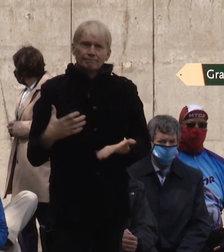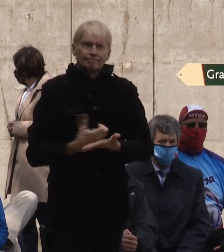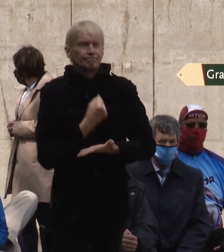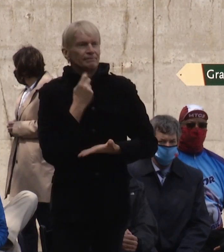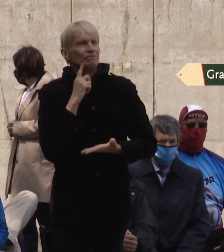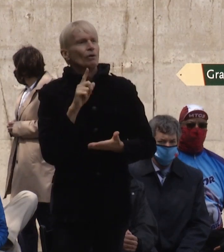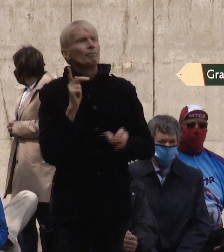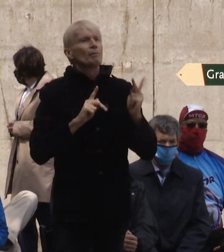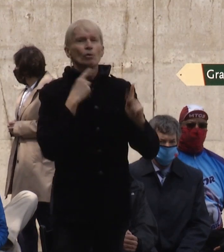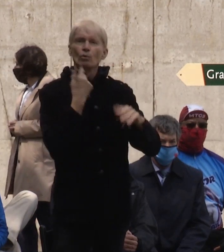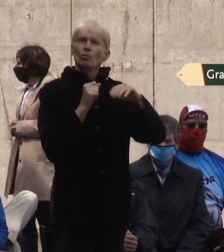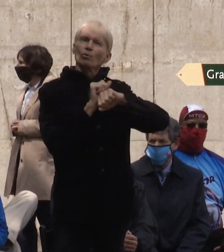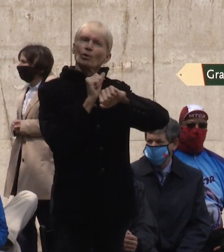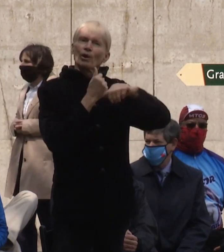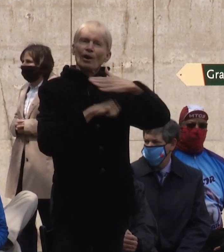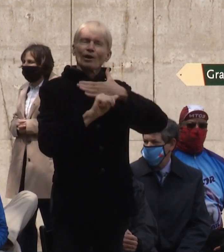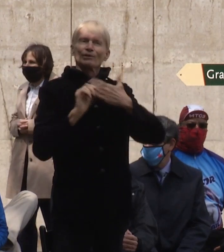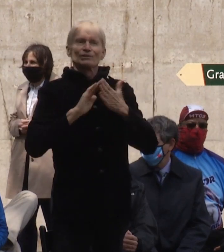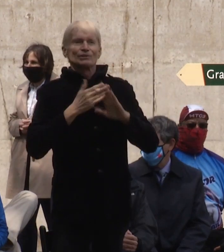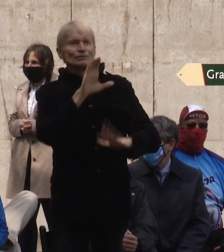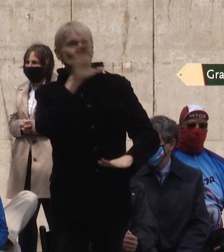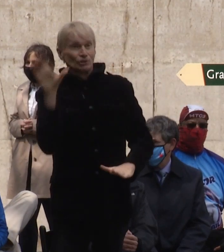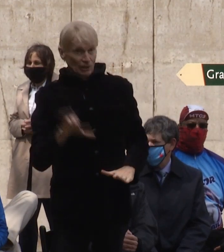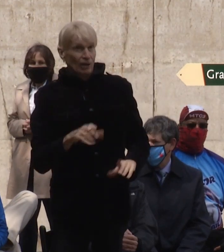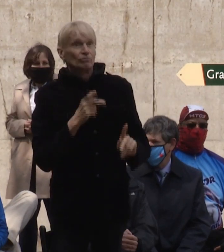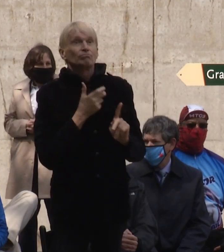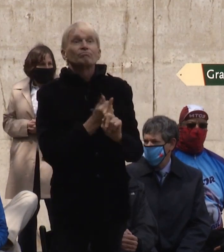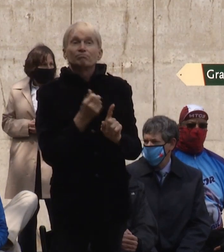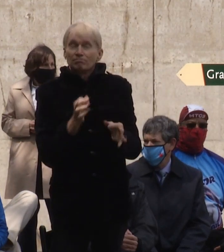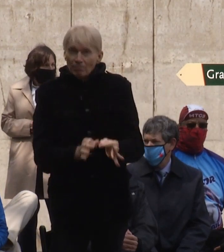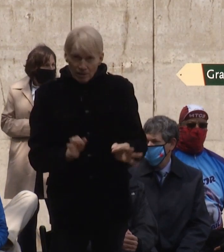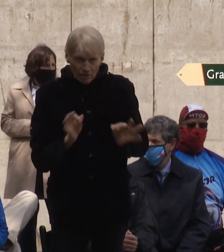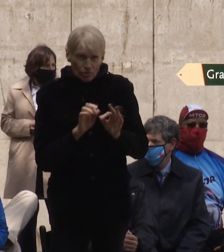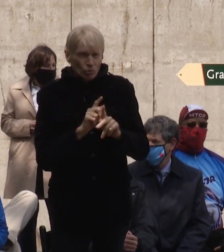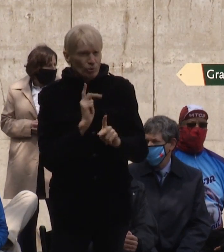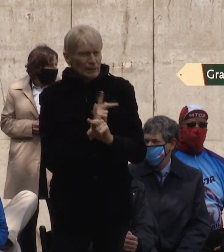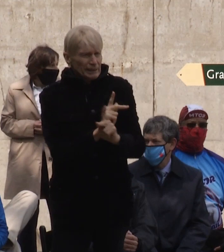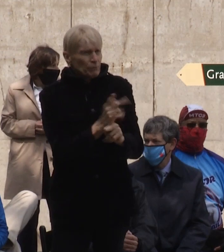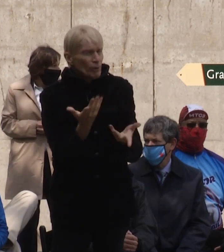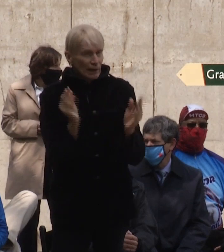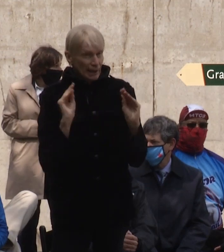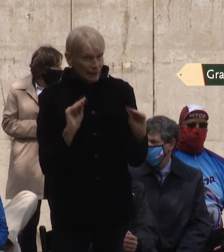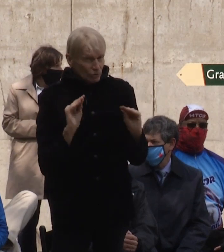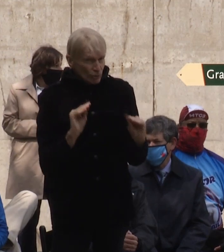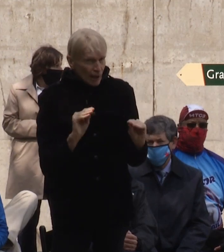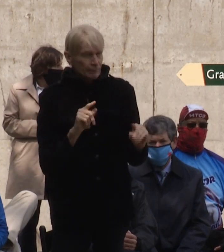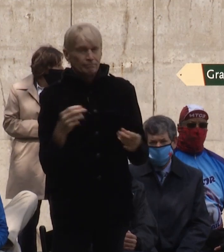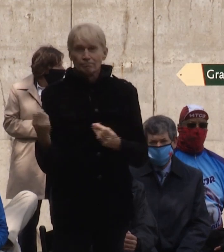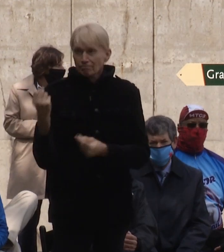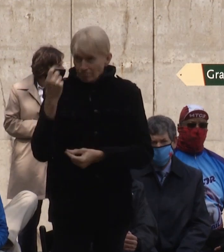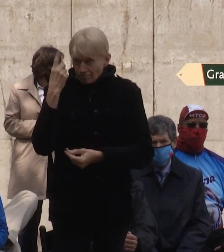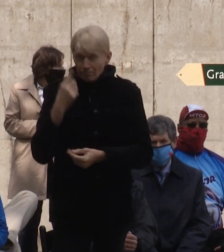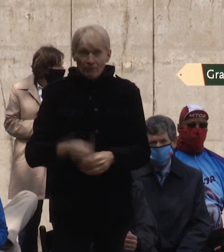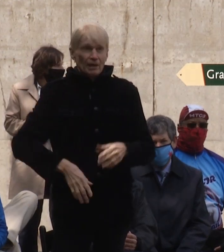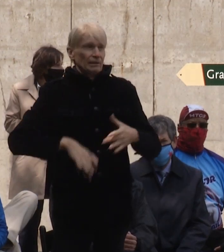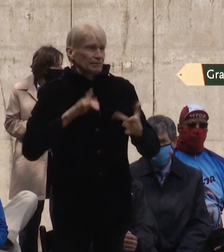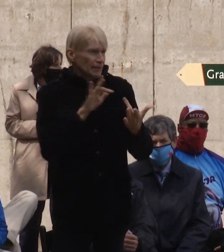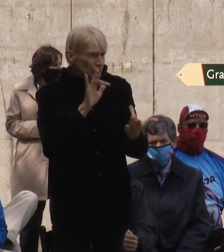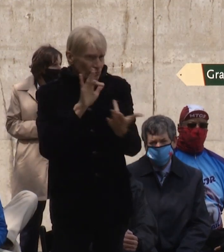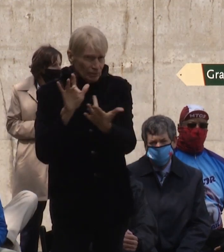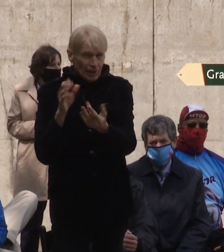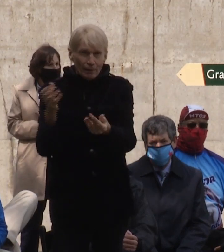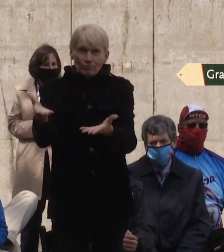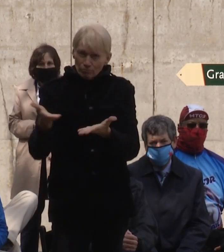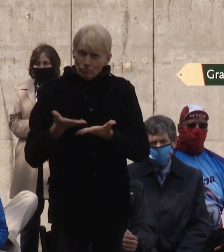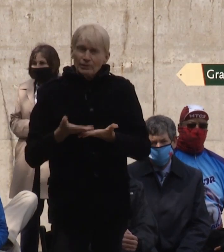city workers in particular to get vaccinated. So we'll continue to educate and do outreach to bring people into coverage